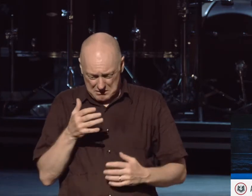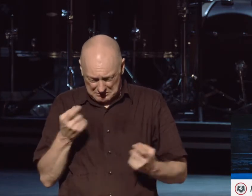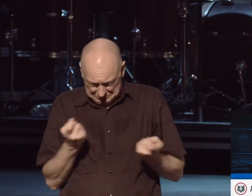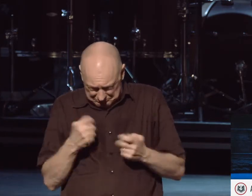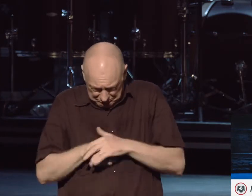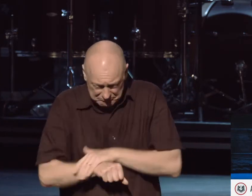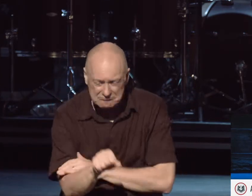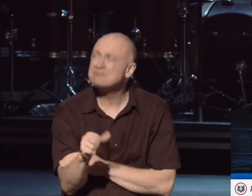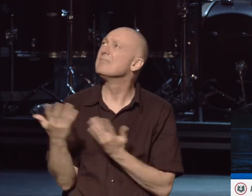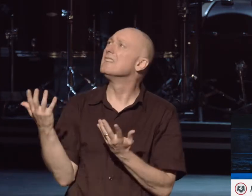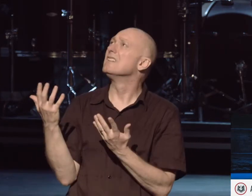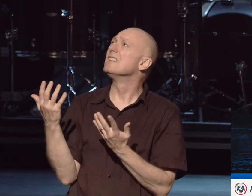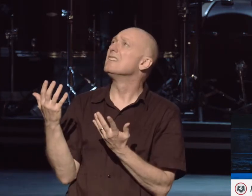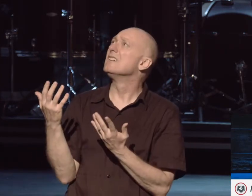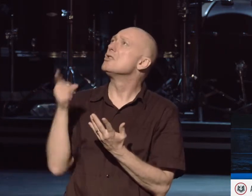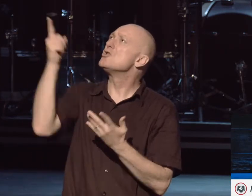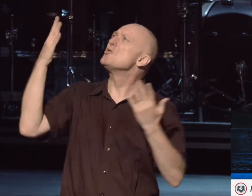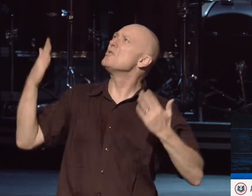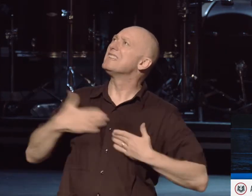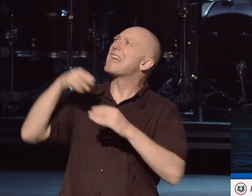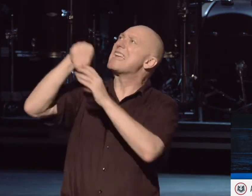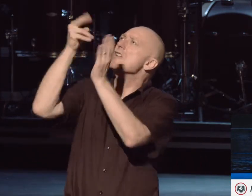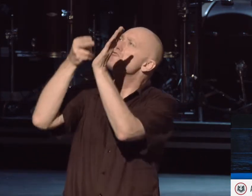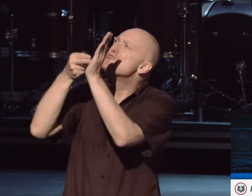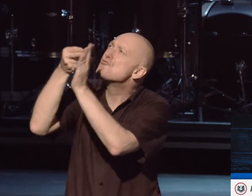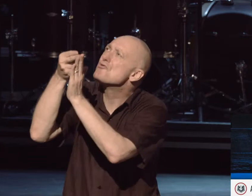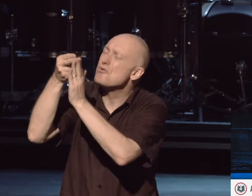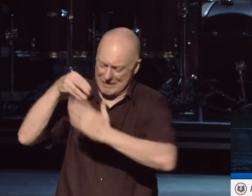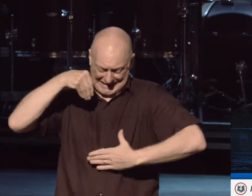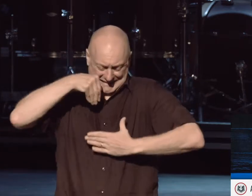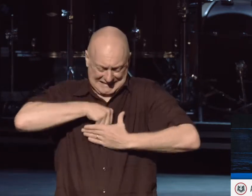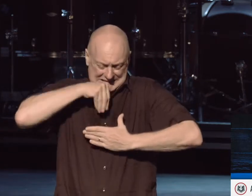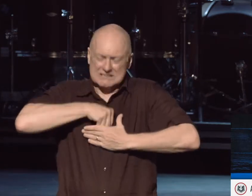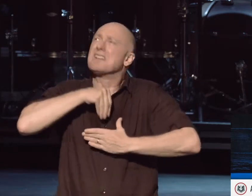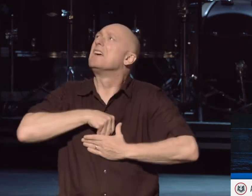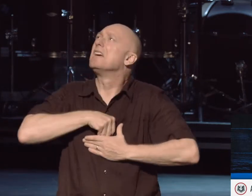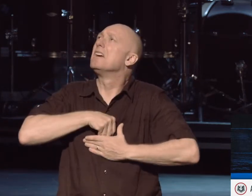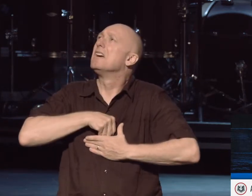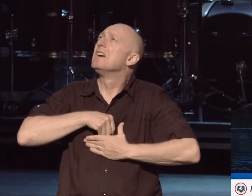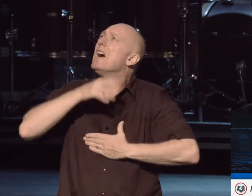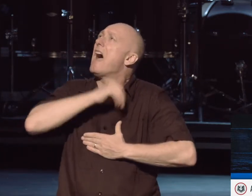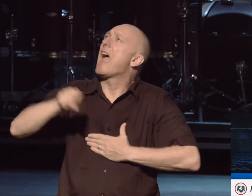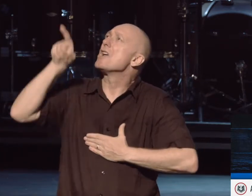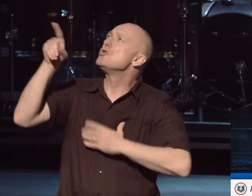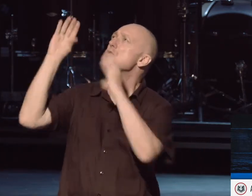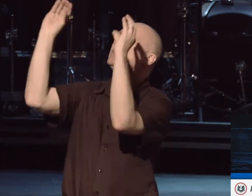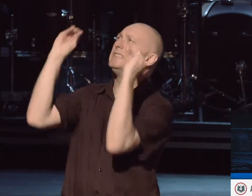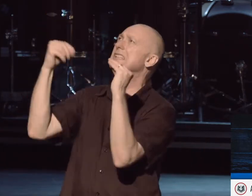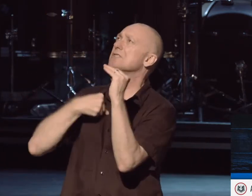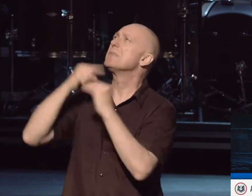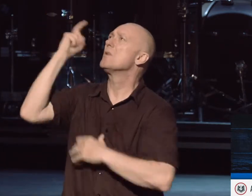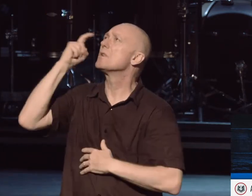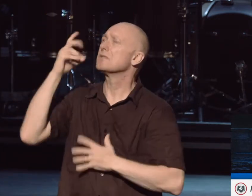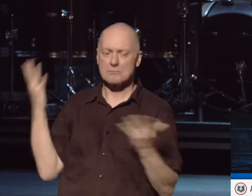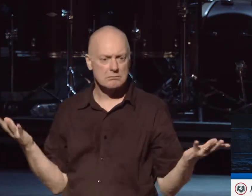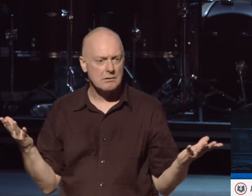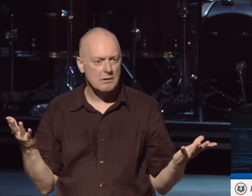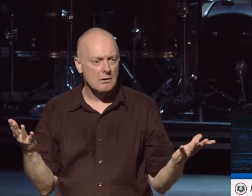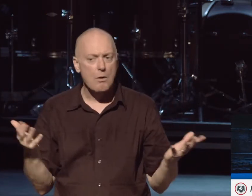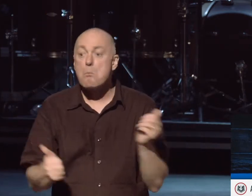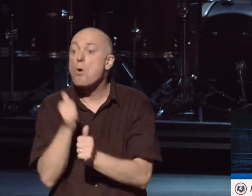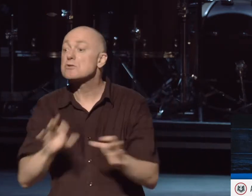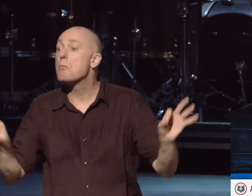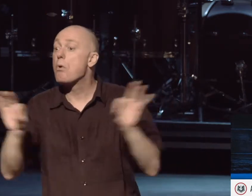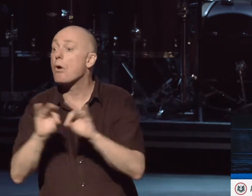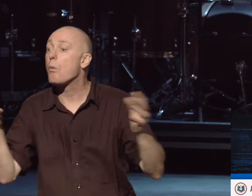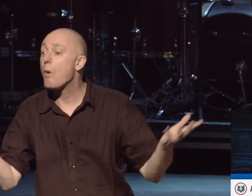conceive me. Behold, you delight in truth in the inward being, and you teach me wisdom. What does God care